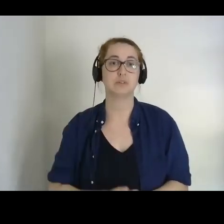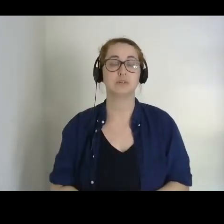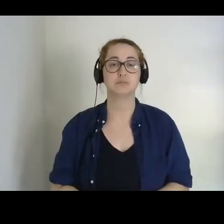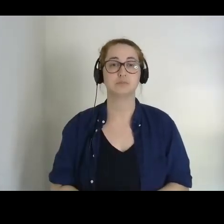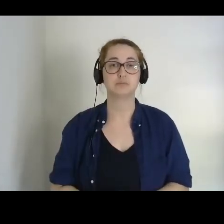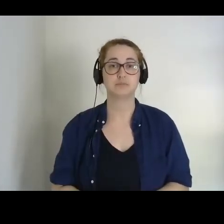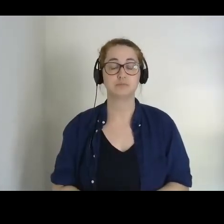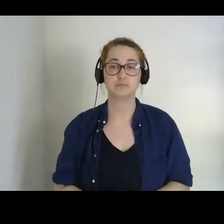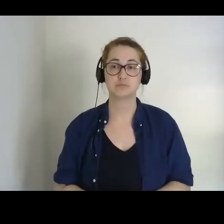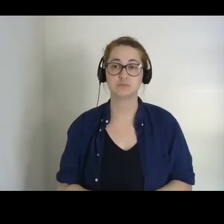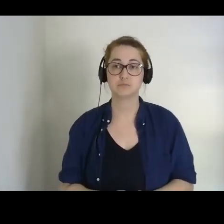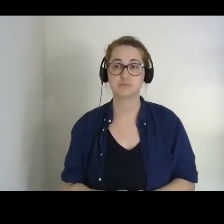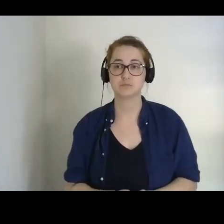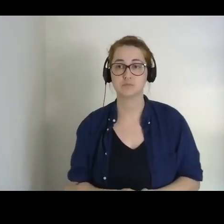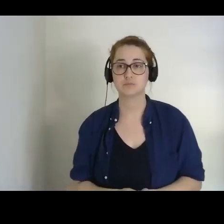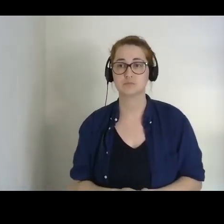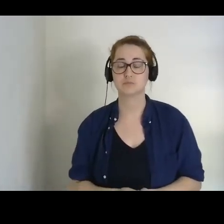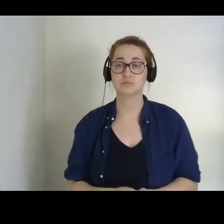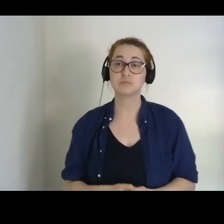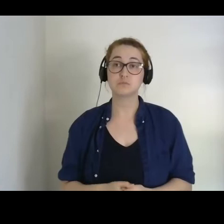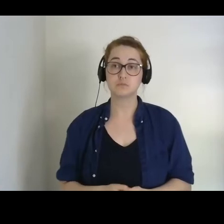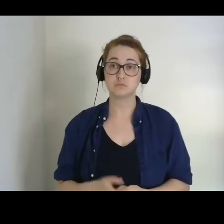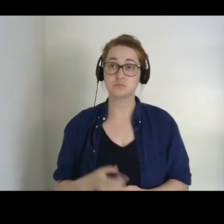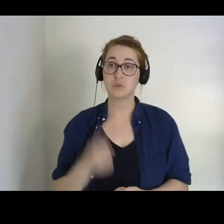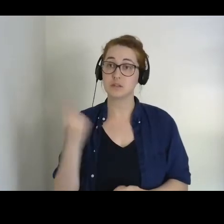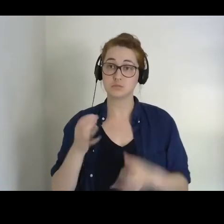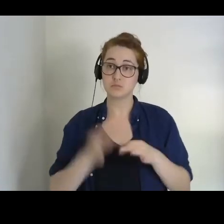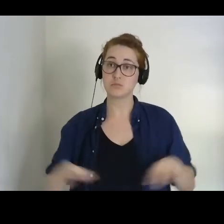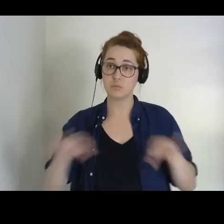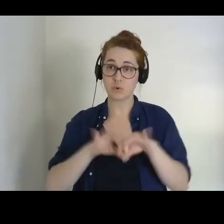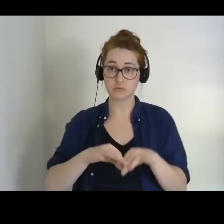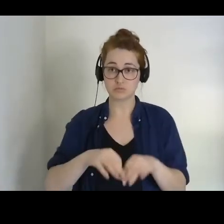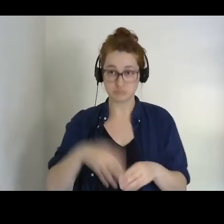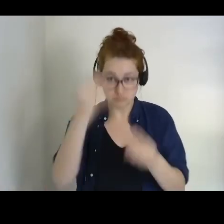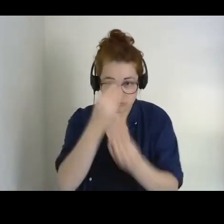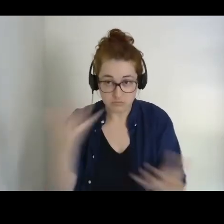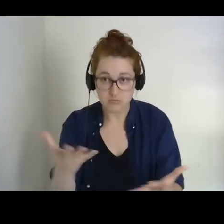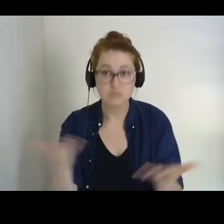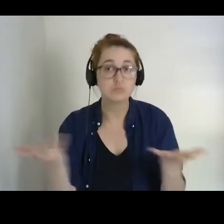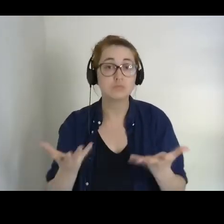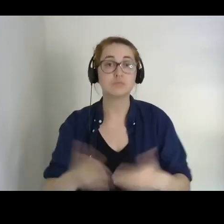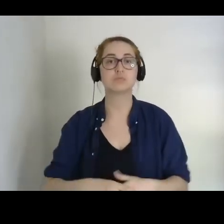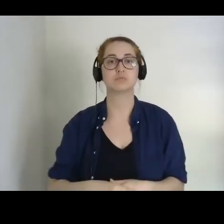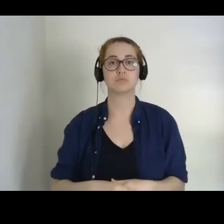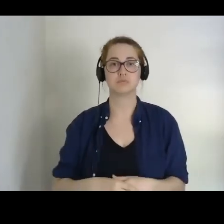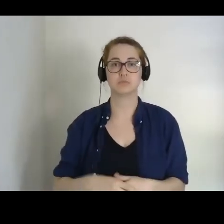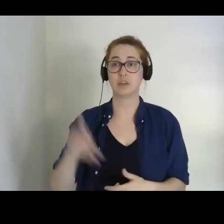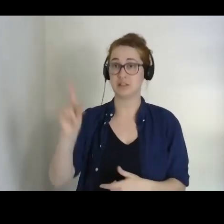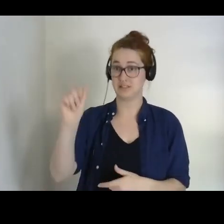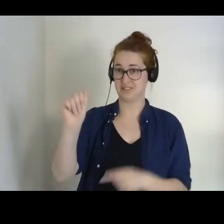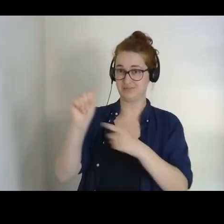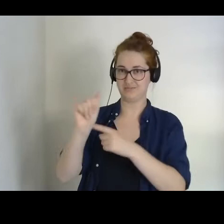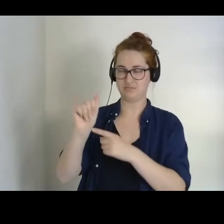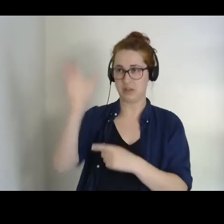In fact, one of the things that I thought would be important to remind participants today is that disability is an evolving